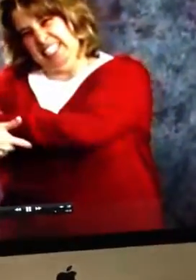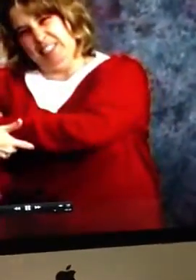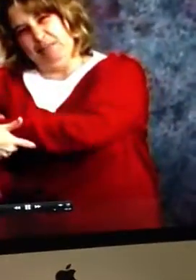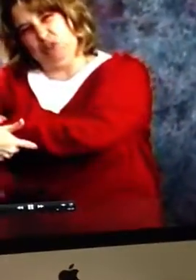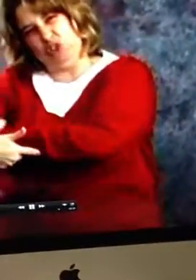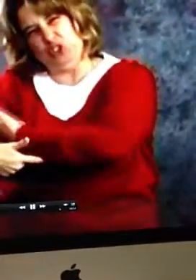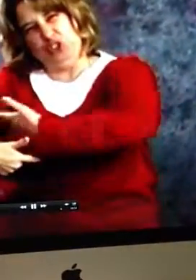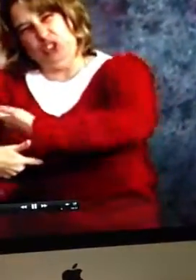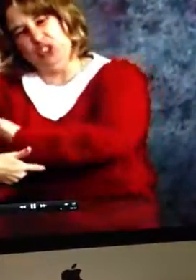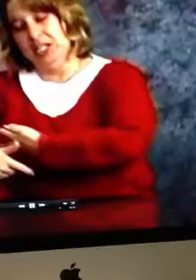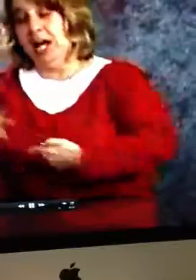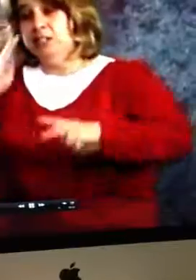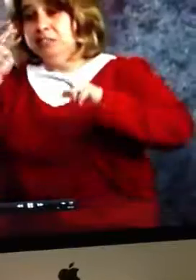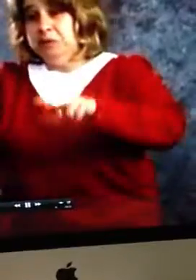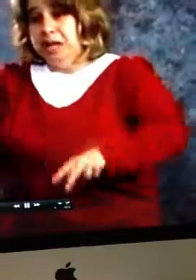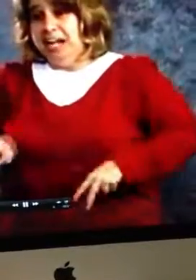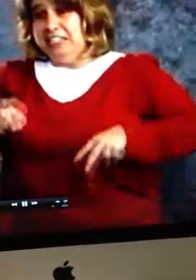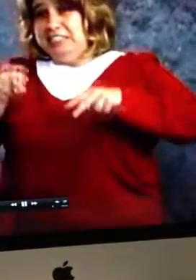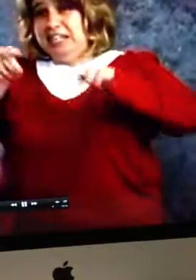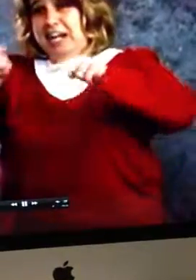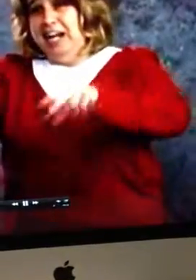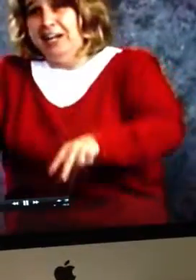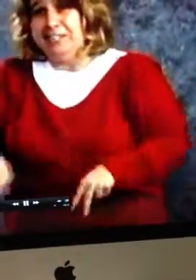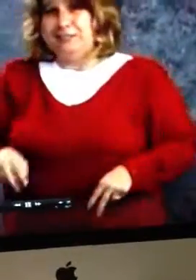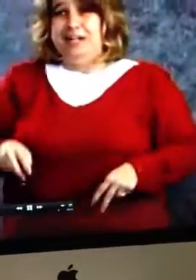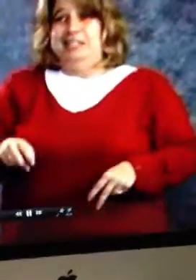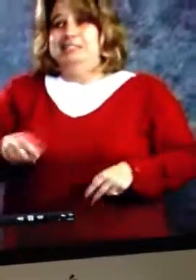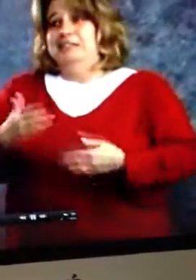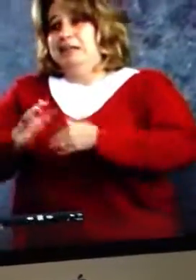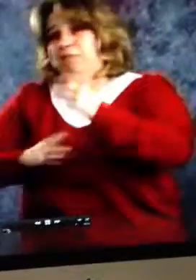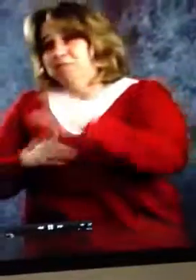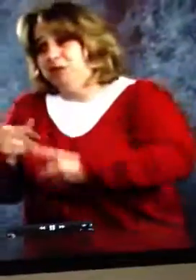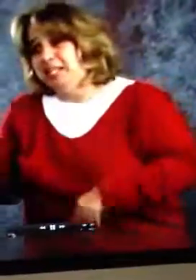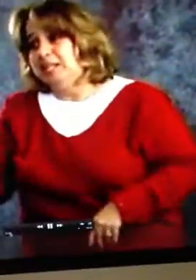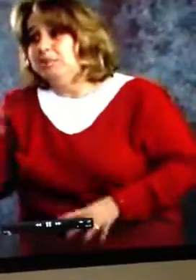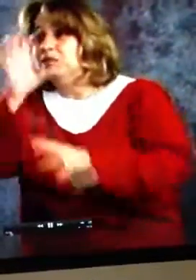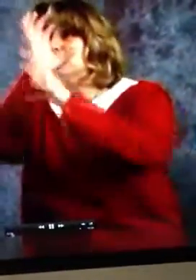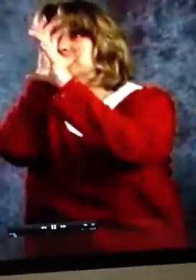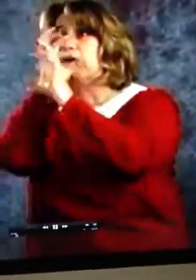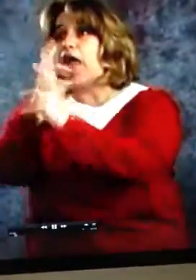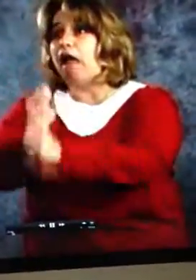They kept a watch over him.